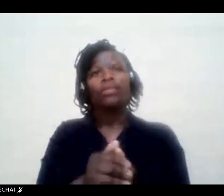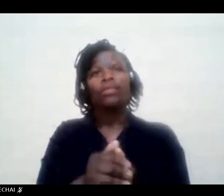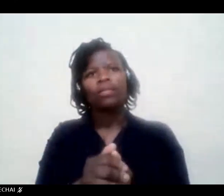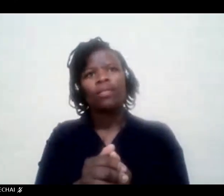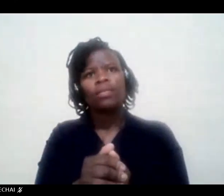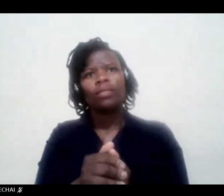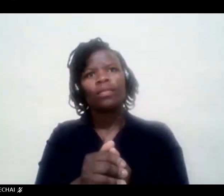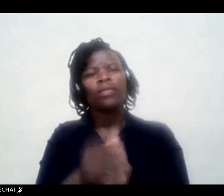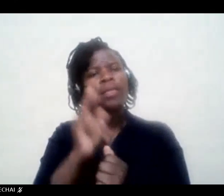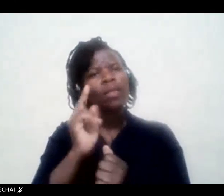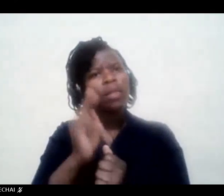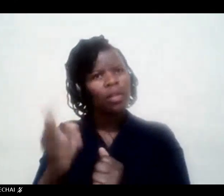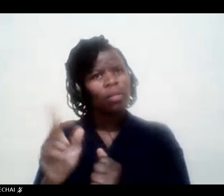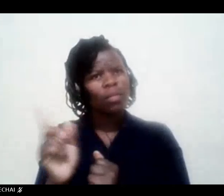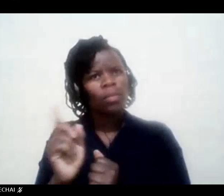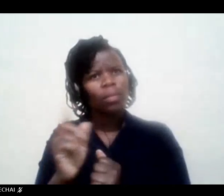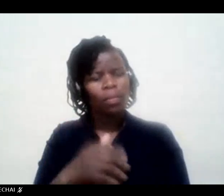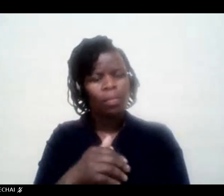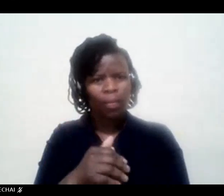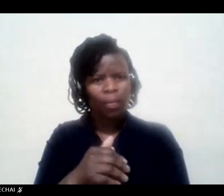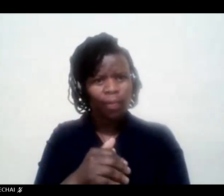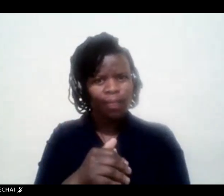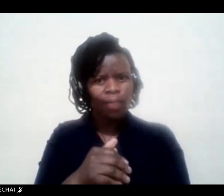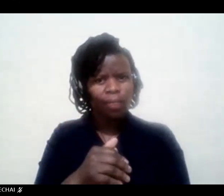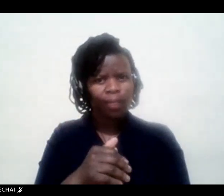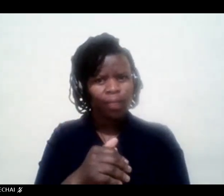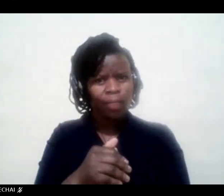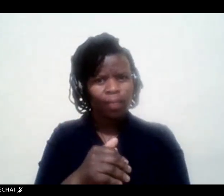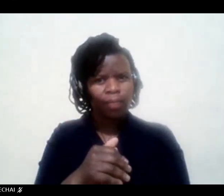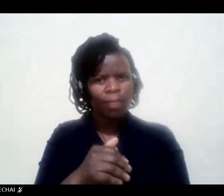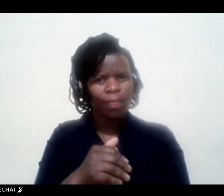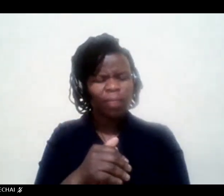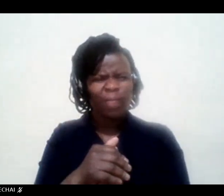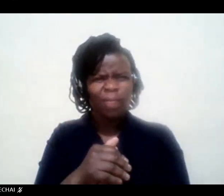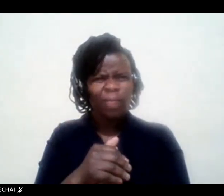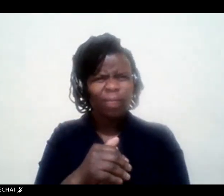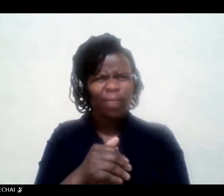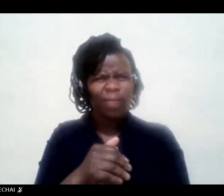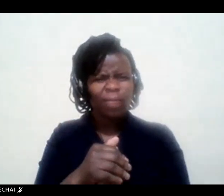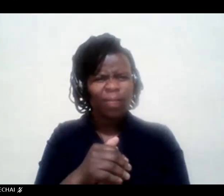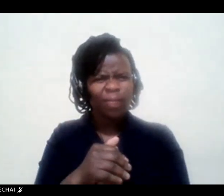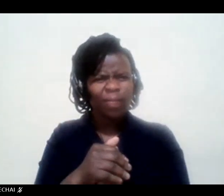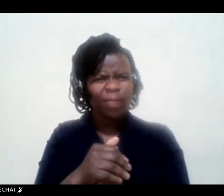varies. You get your low vision, you get your blind, so you need to get